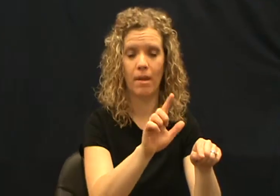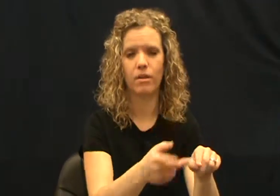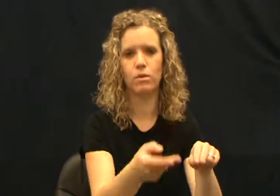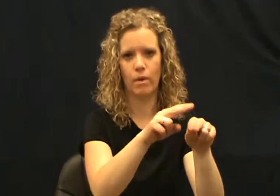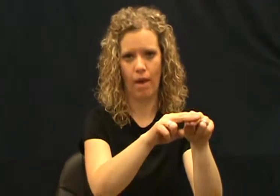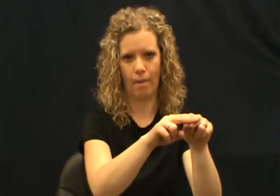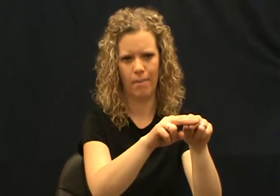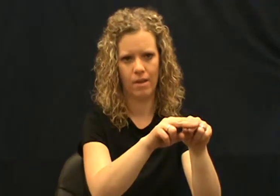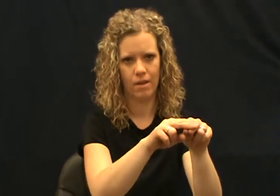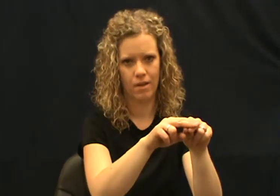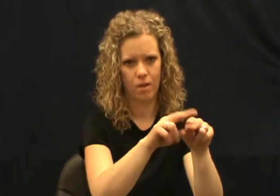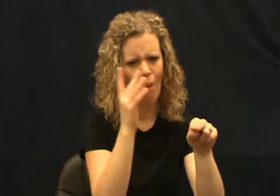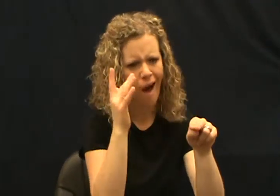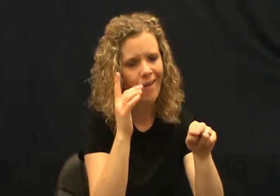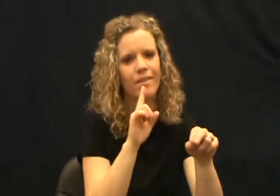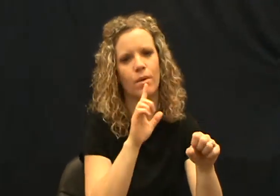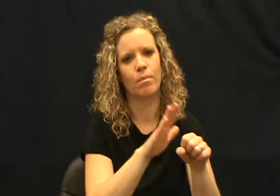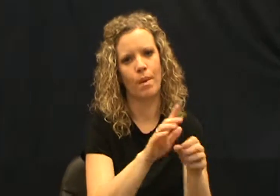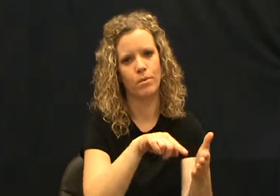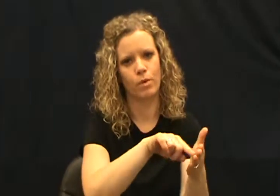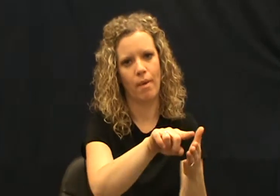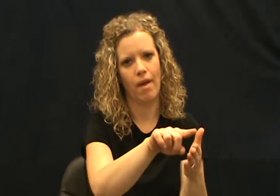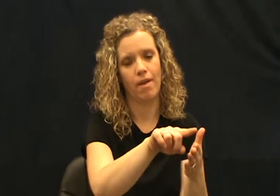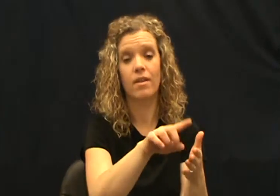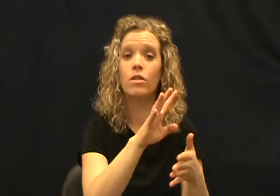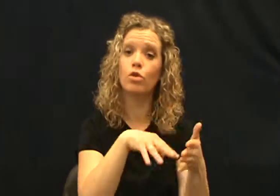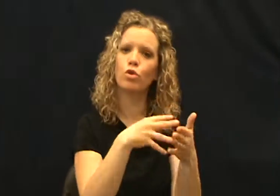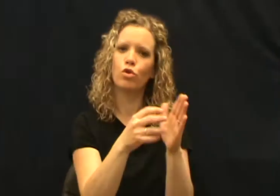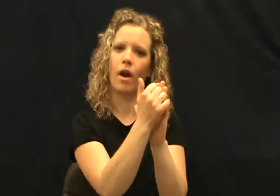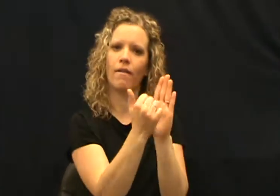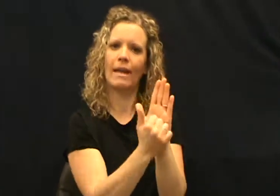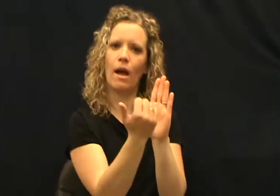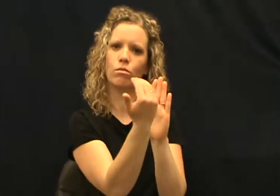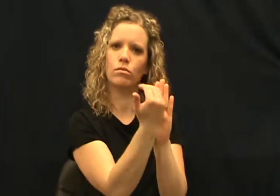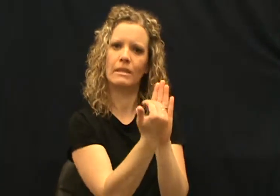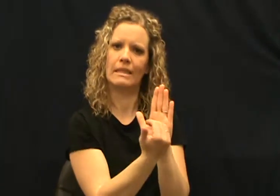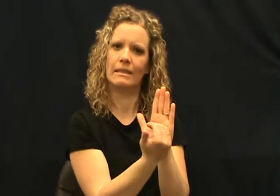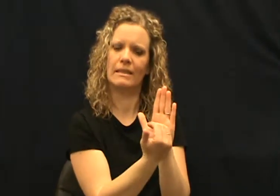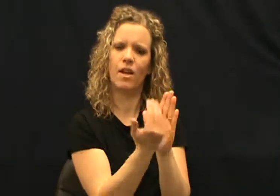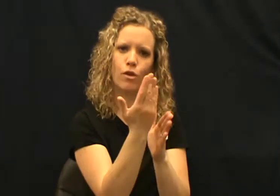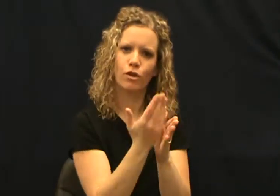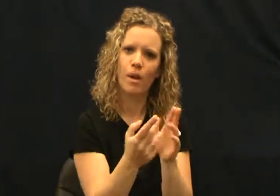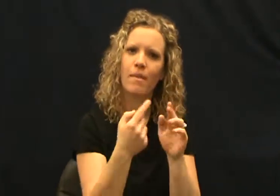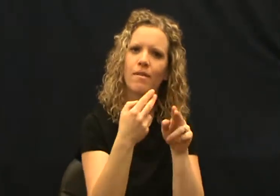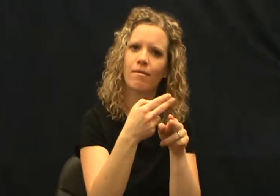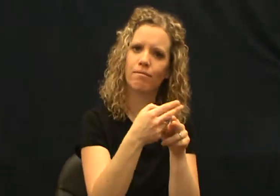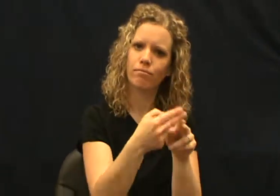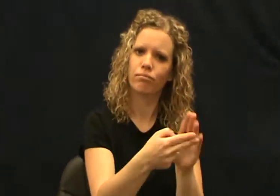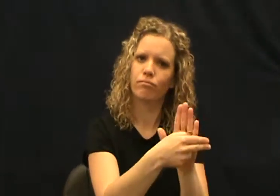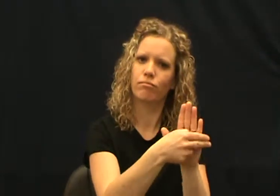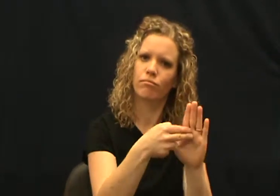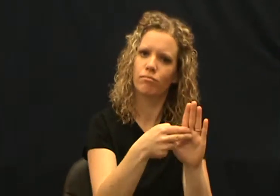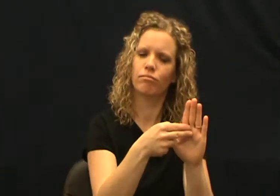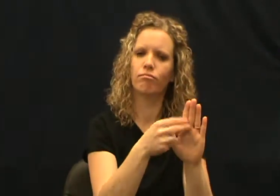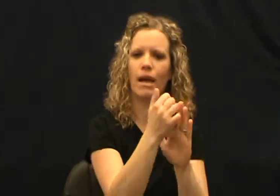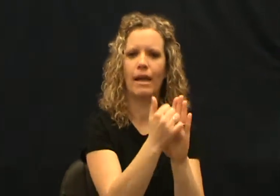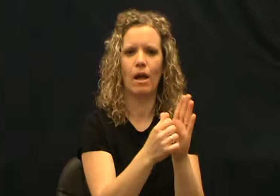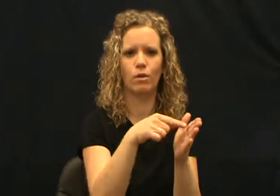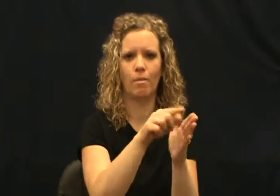promise to pay. And again, from our chart of accounts, we would have an account called accounts payable, and that went up by $630 as well.